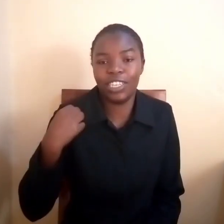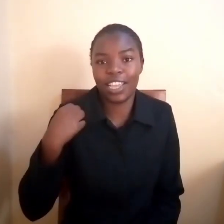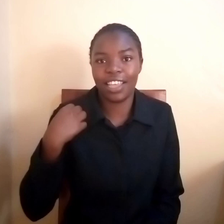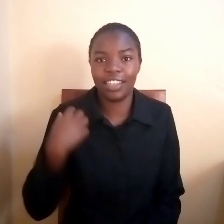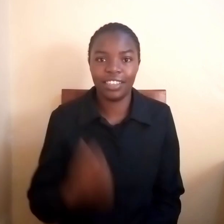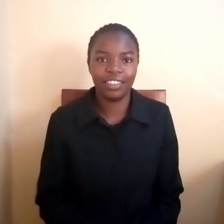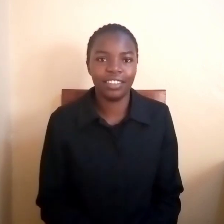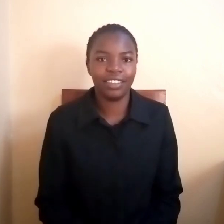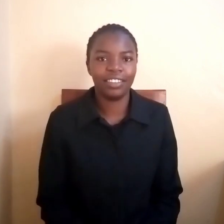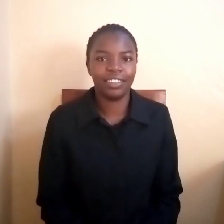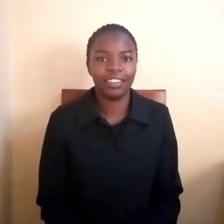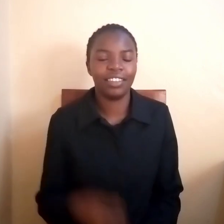volunteer,